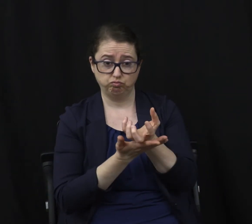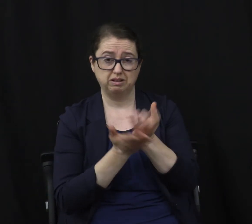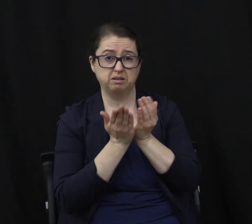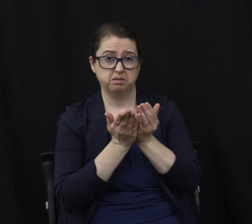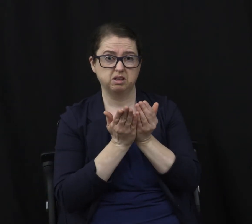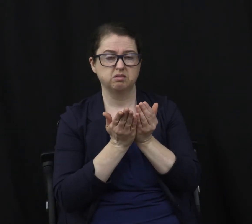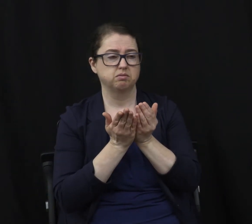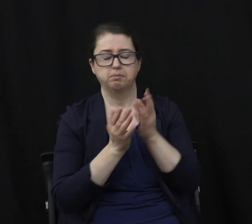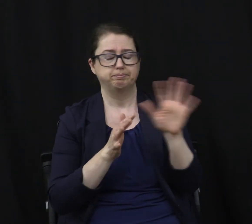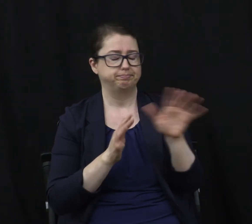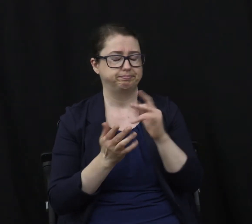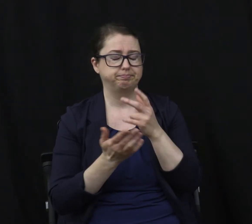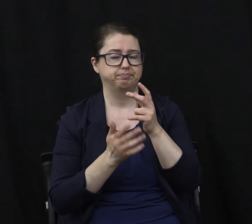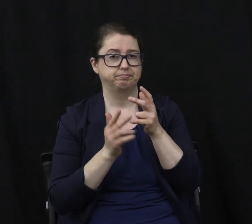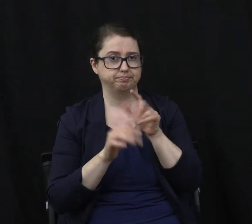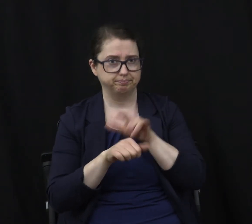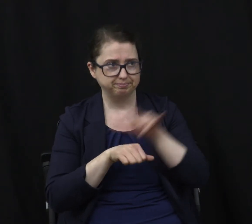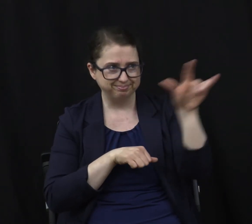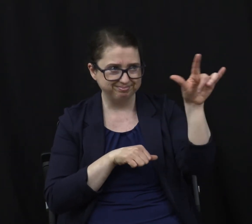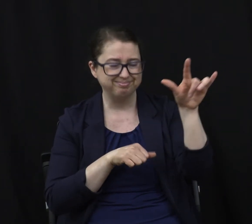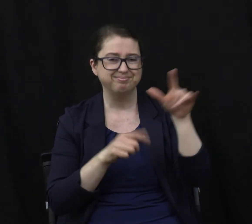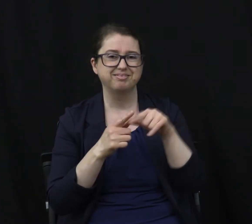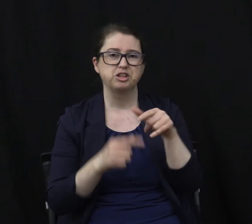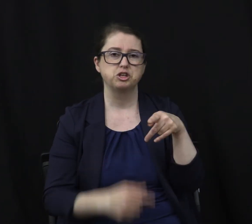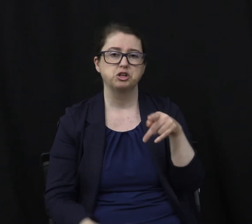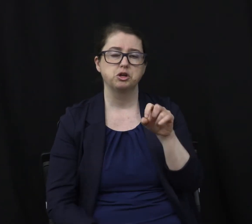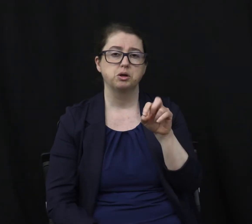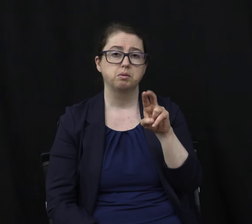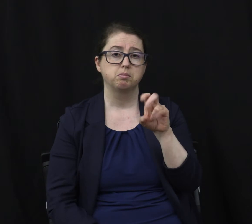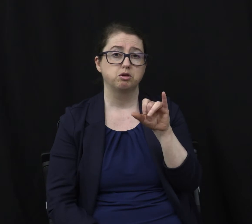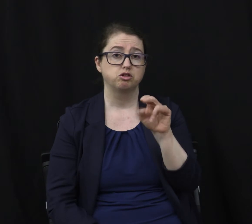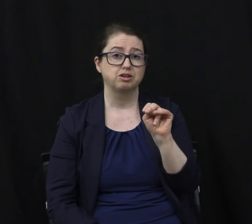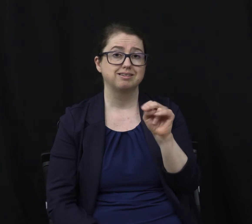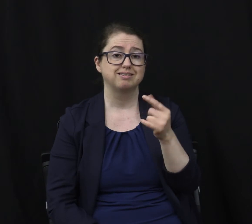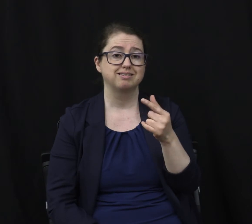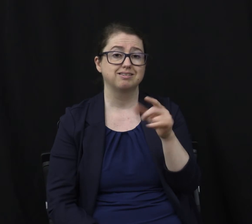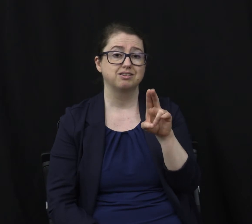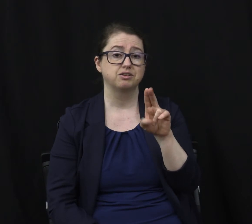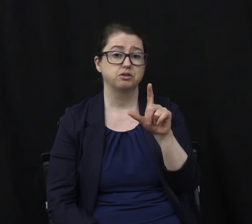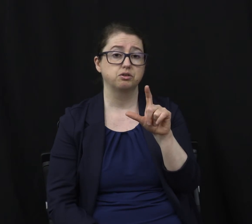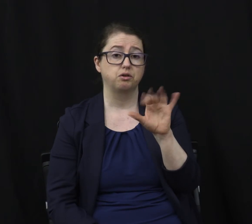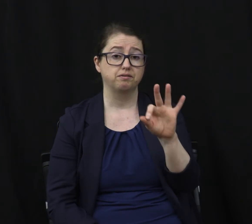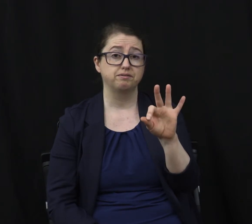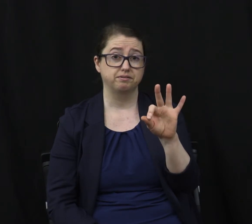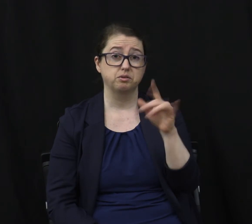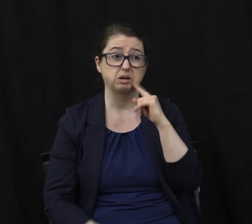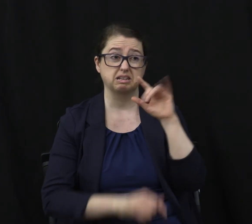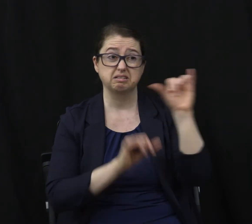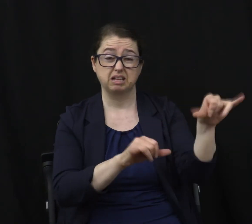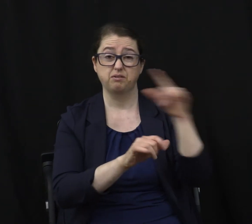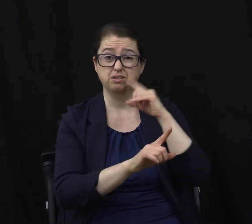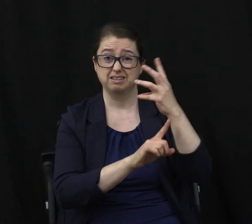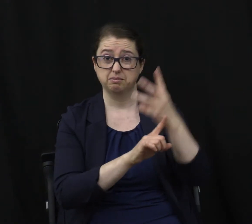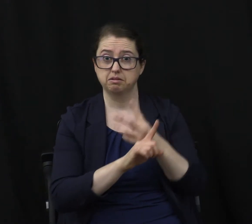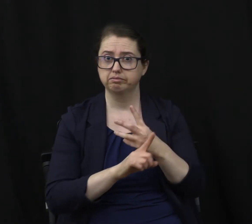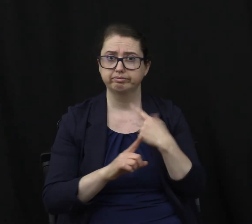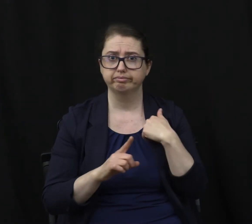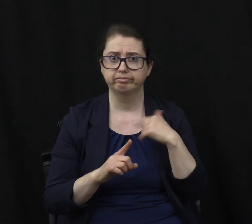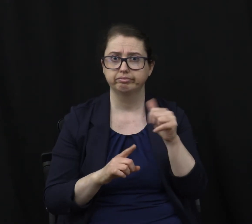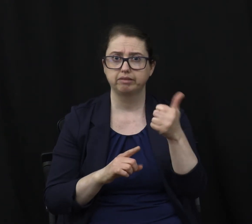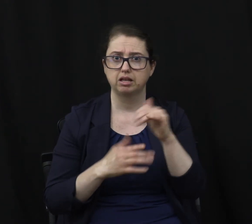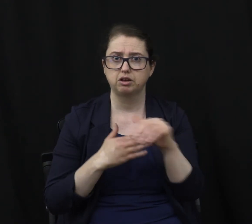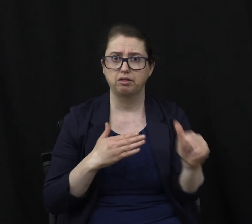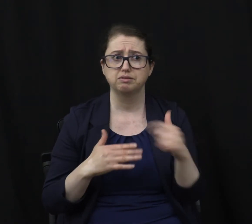Persian Gulf, and I had less than $10 to my name. I was absolutely broke. You